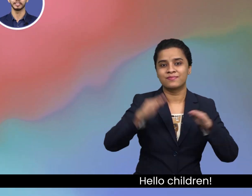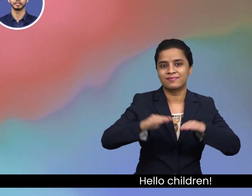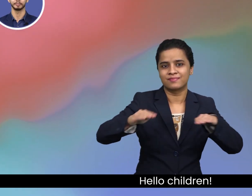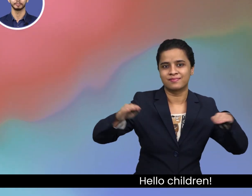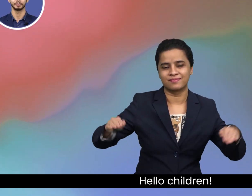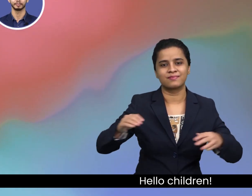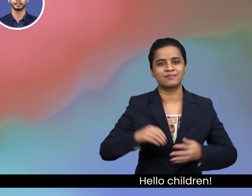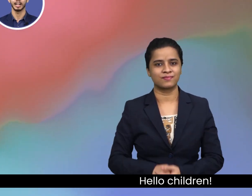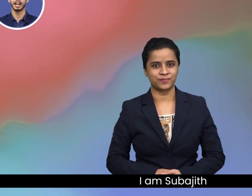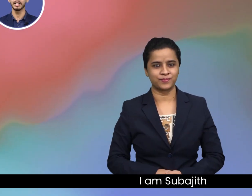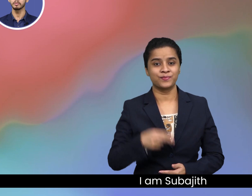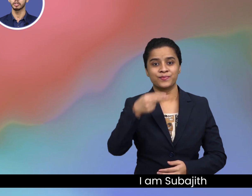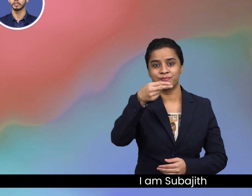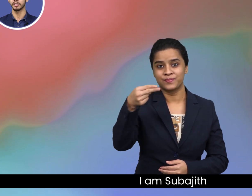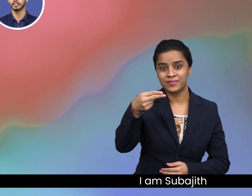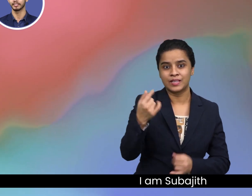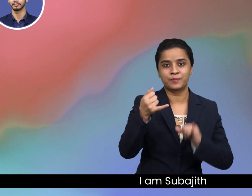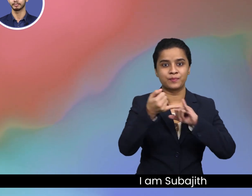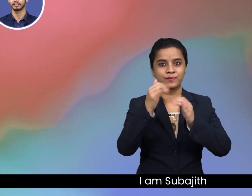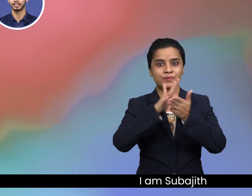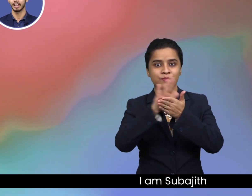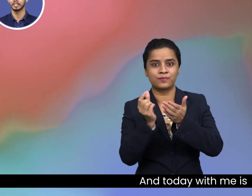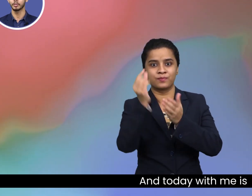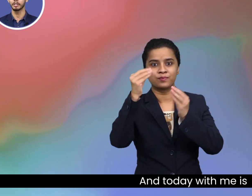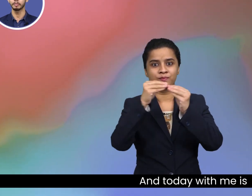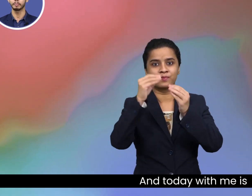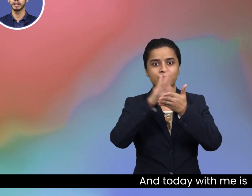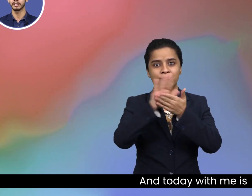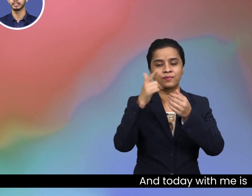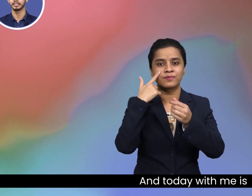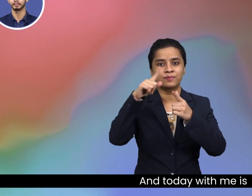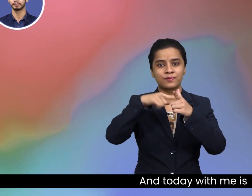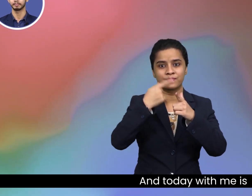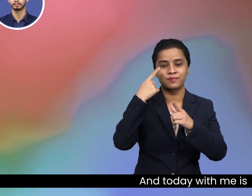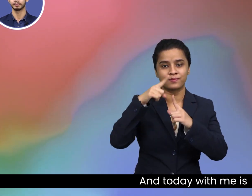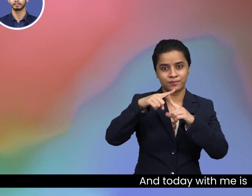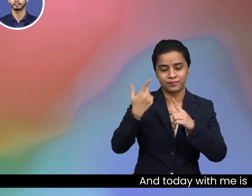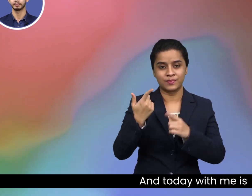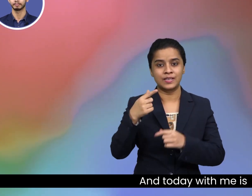Hello children, I am Shubhajit and today with me is